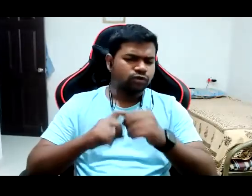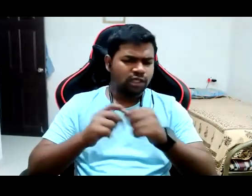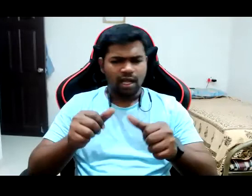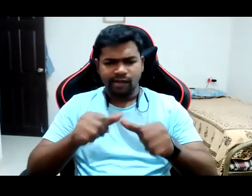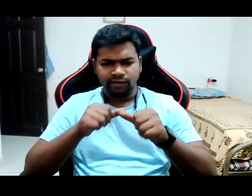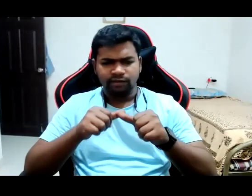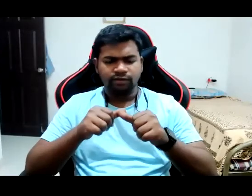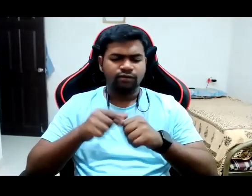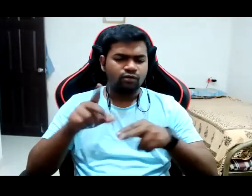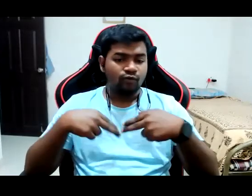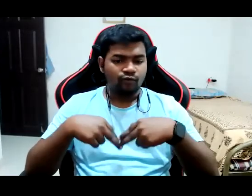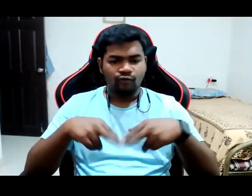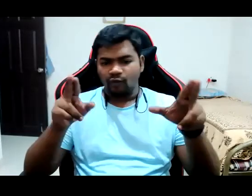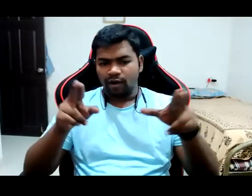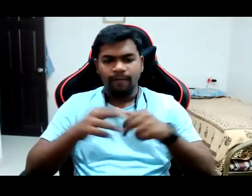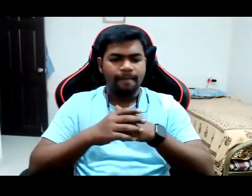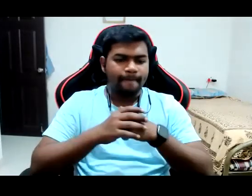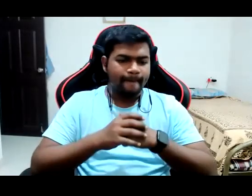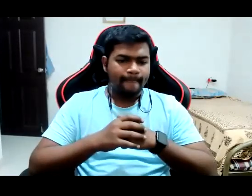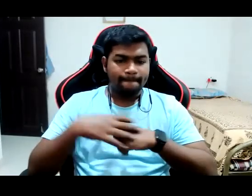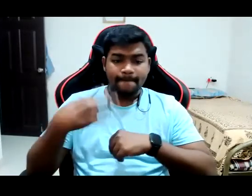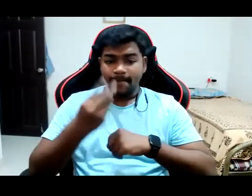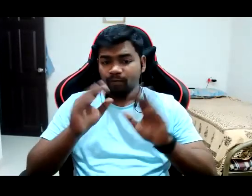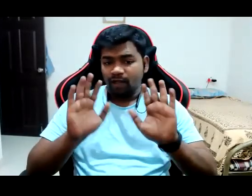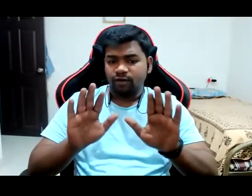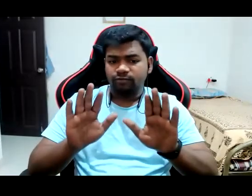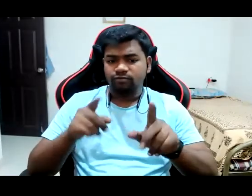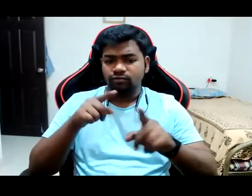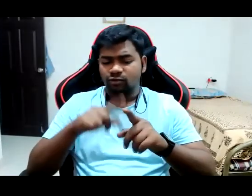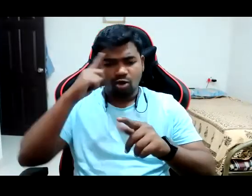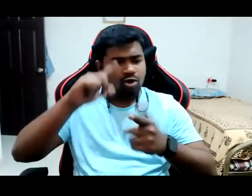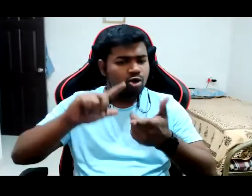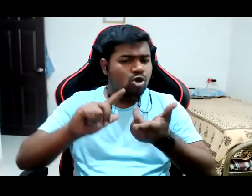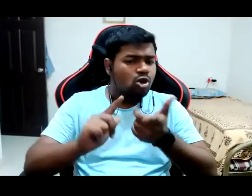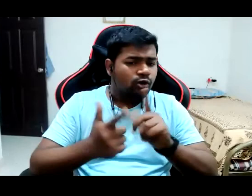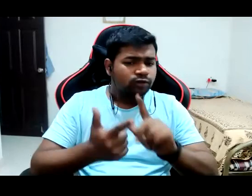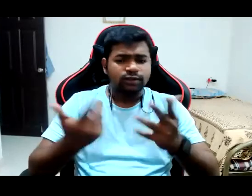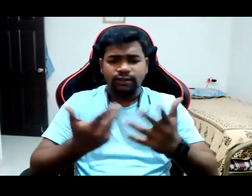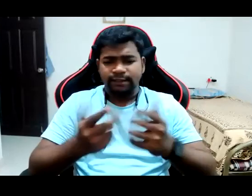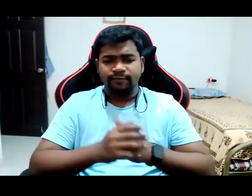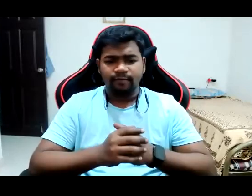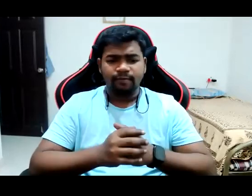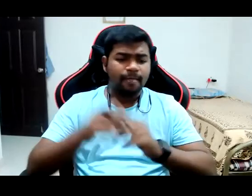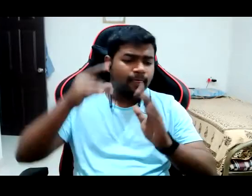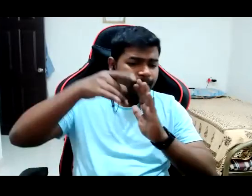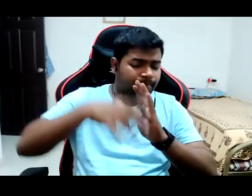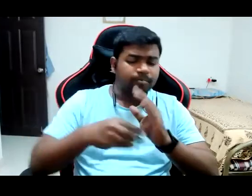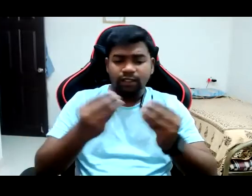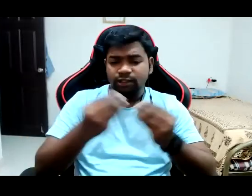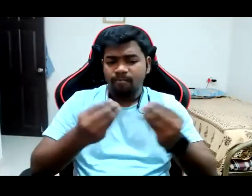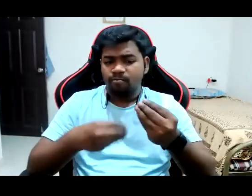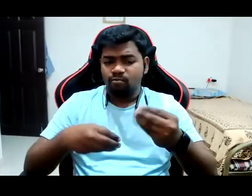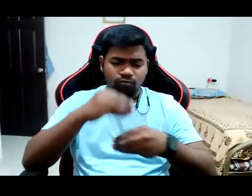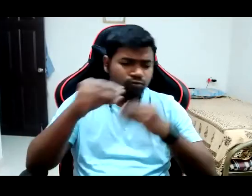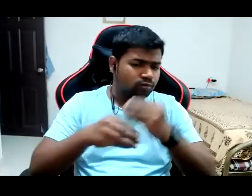the final, but we still have to figure out the logistics in terms of how long it's going to be and those kinds of details. So you can expect some more